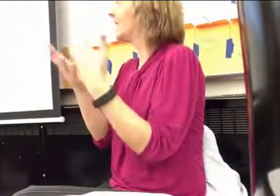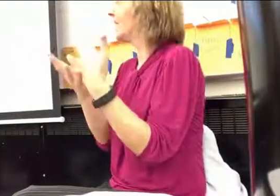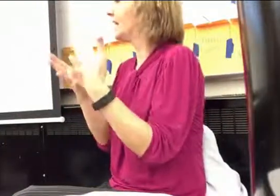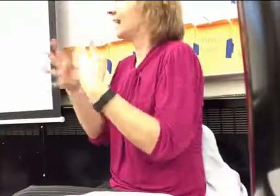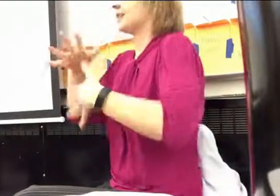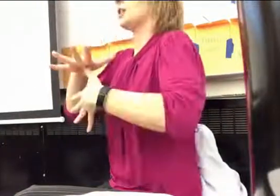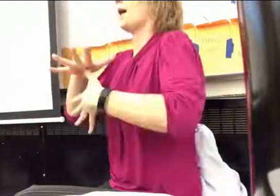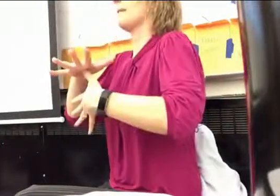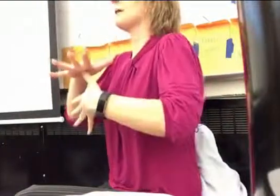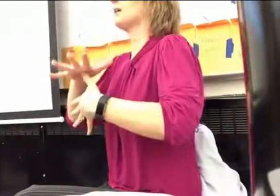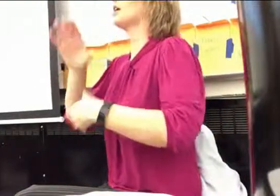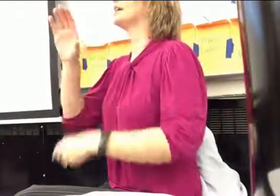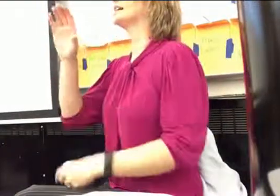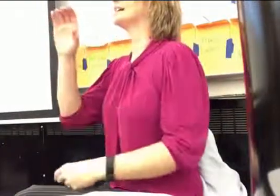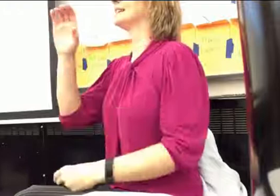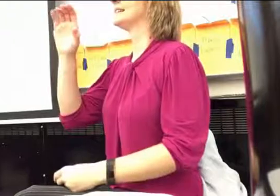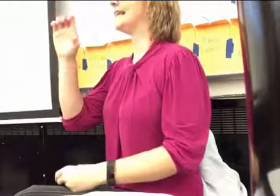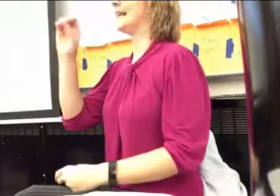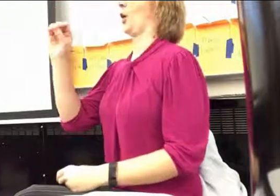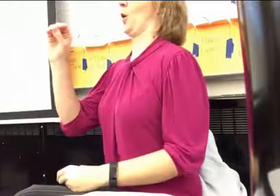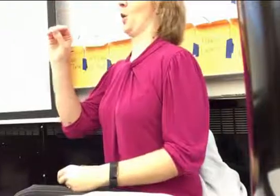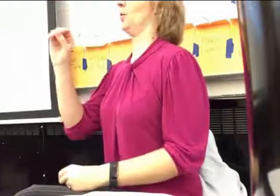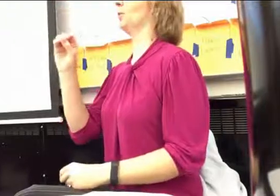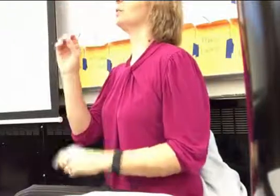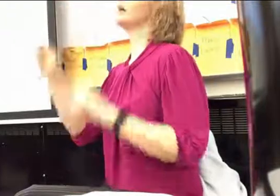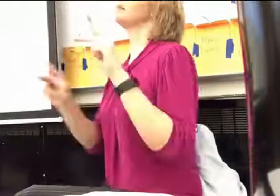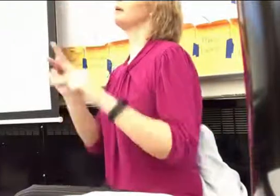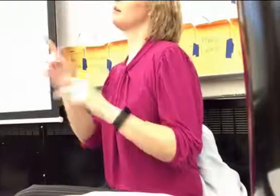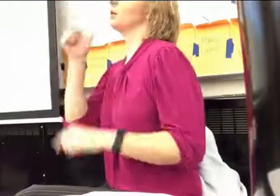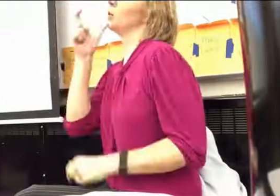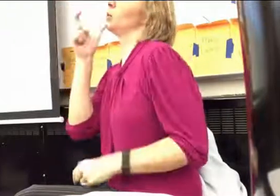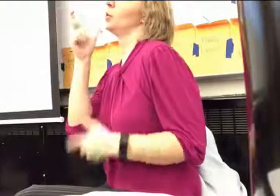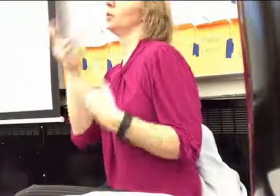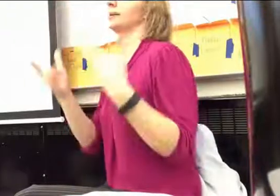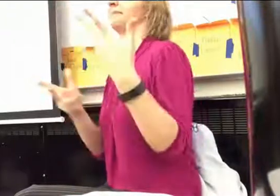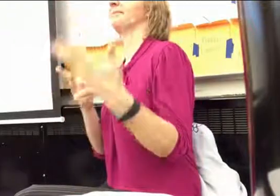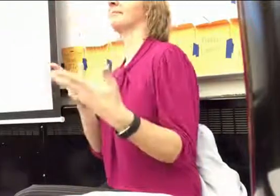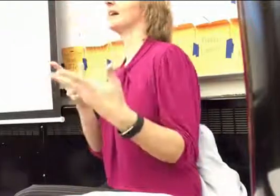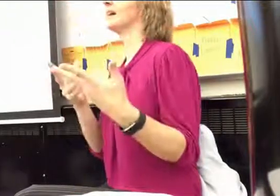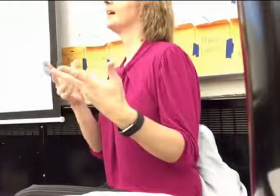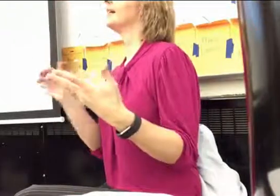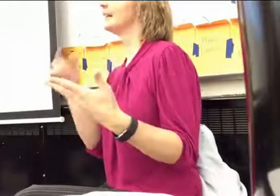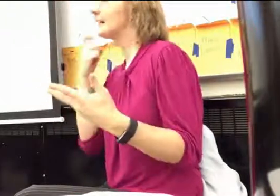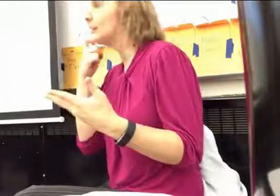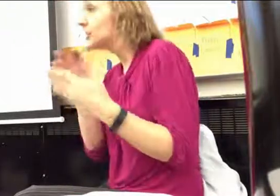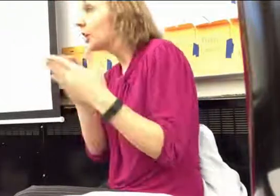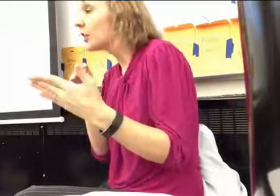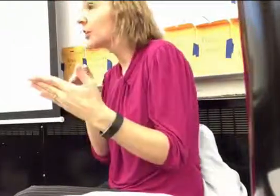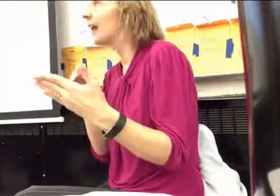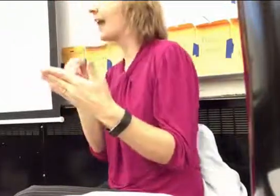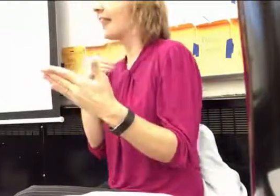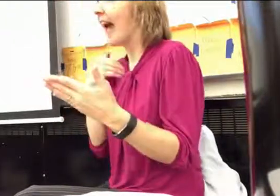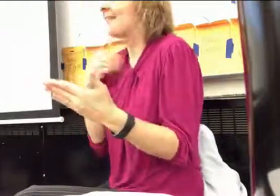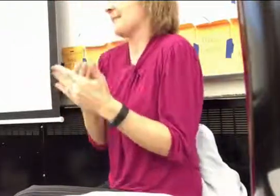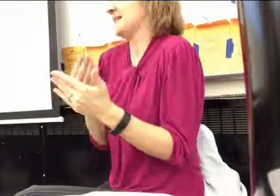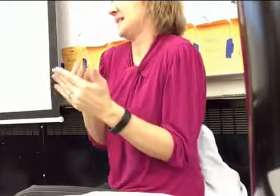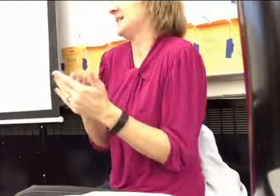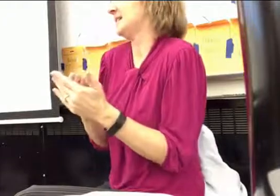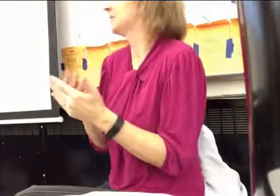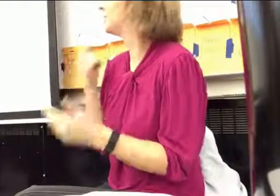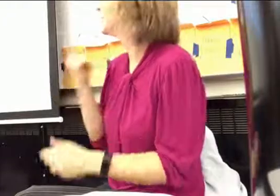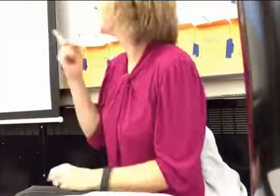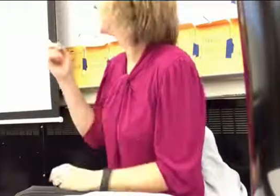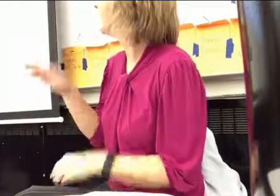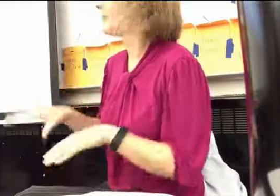your CEOs. These are going to be your people that are going to be those people, just like you guys learned, that are going to have all the money. So you can see right here, you